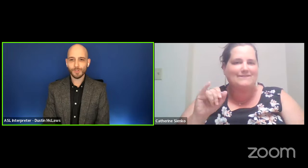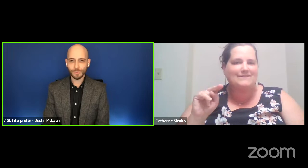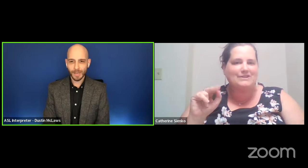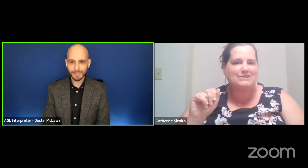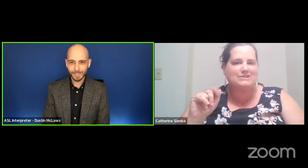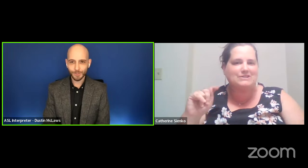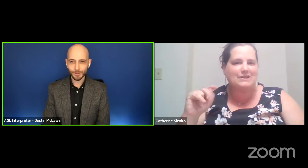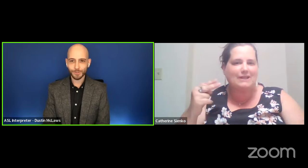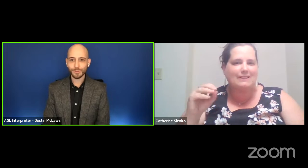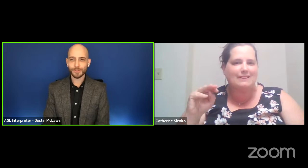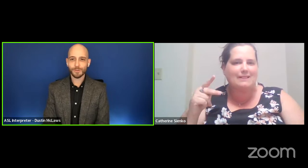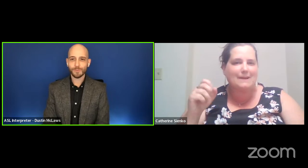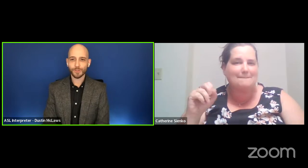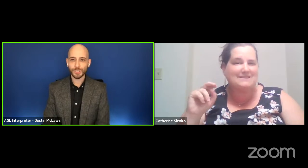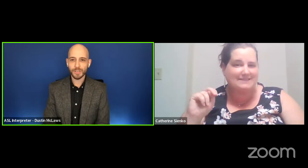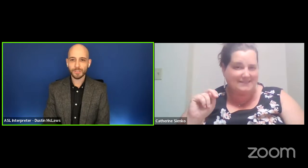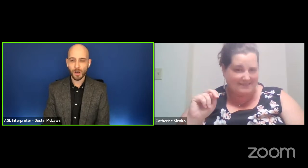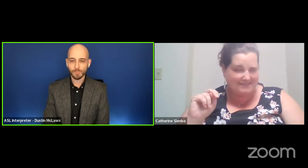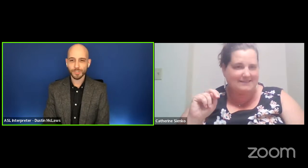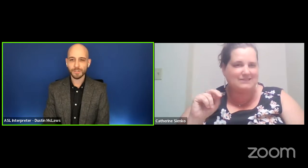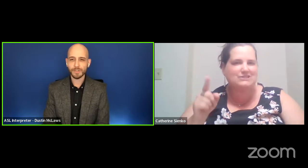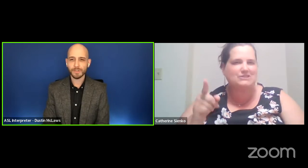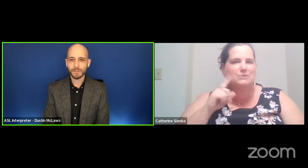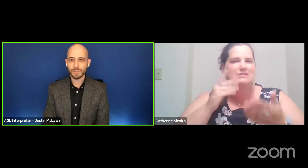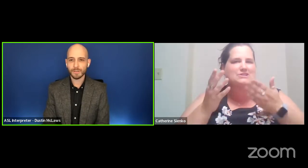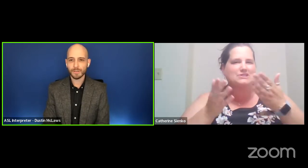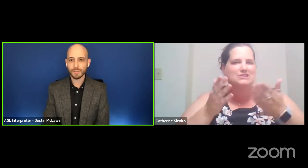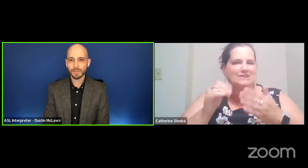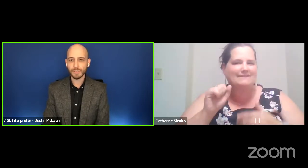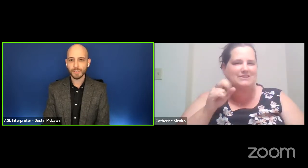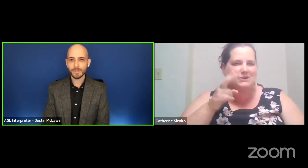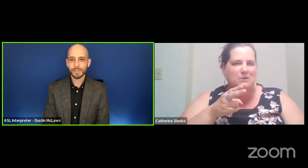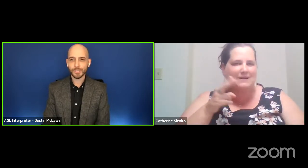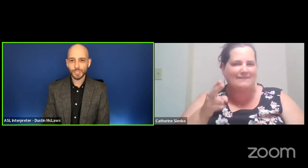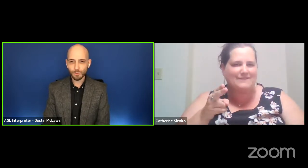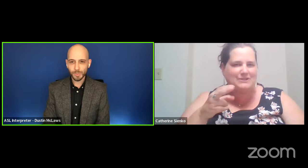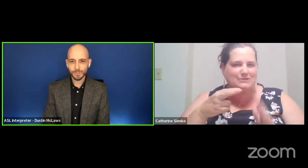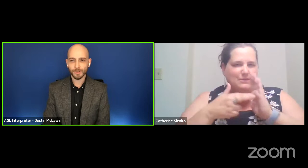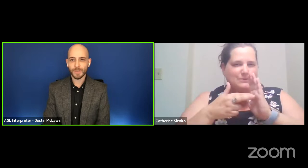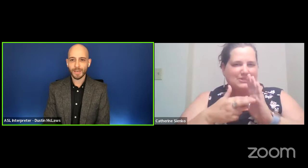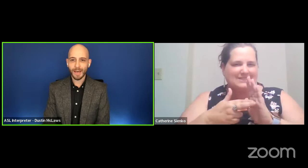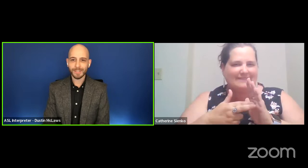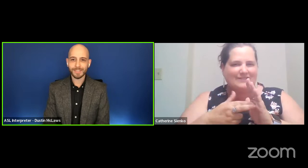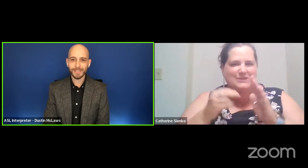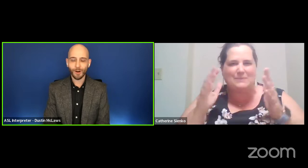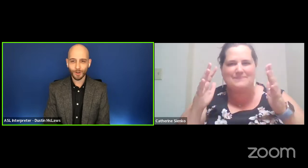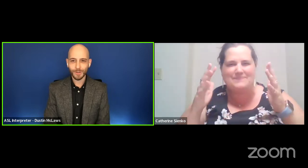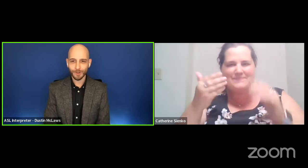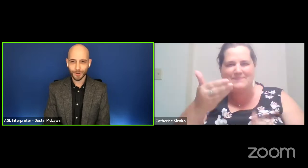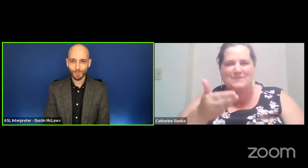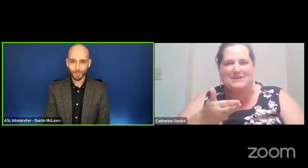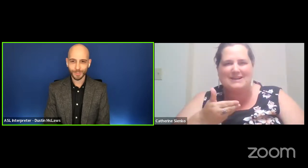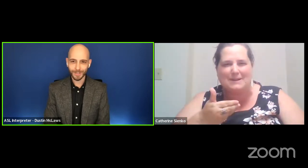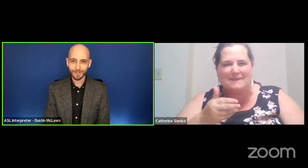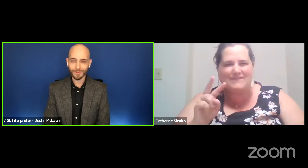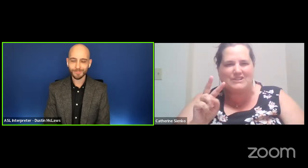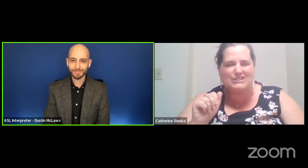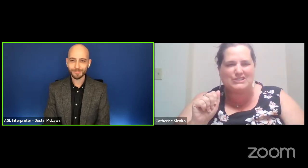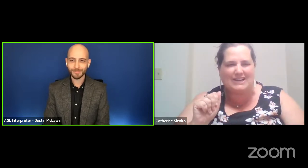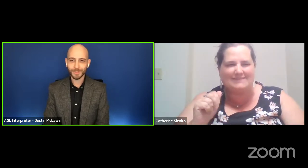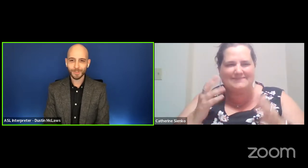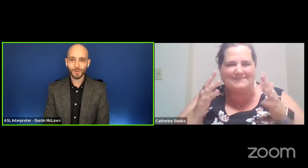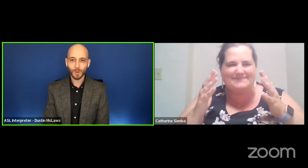I would also like to introduce Virginia Thompson. She will be serving as the Hard of Hearing